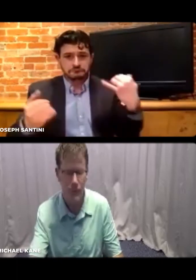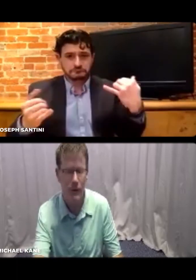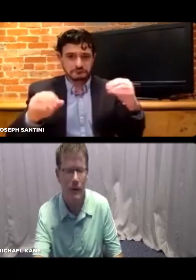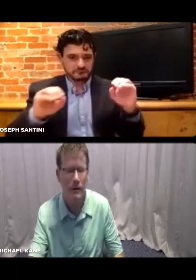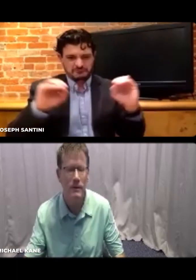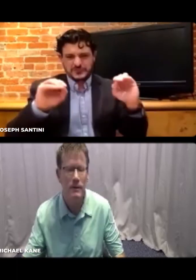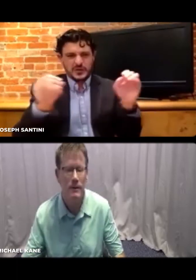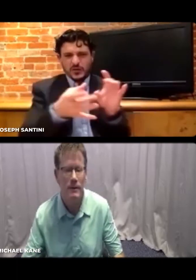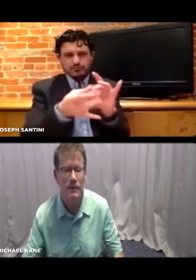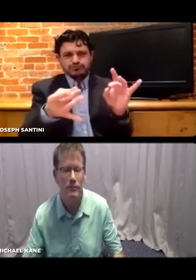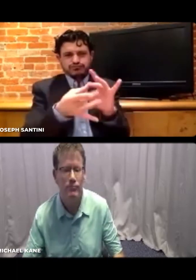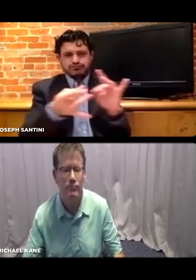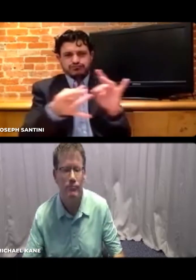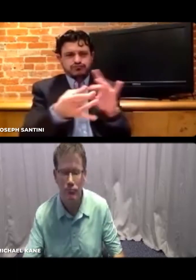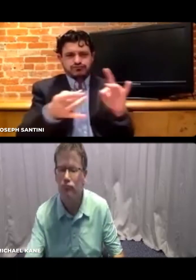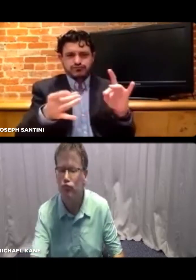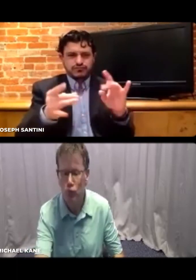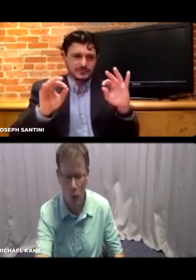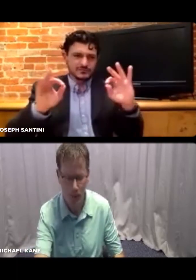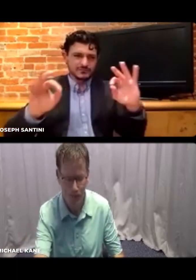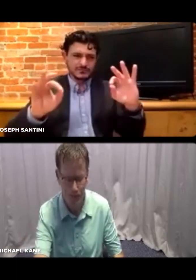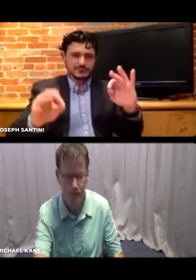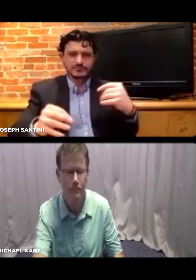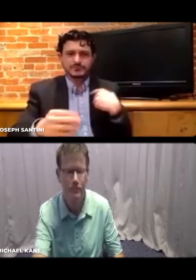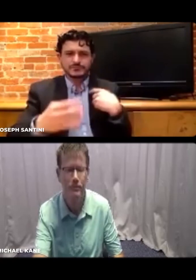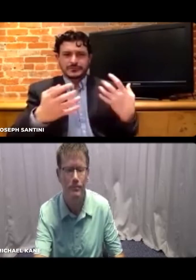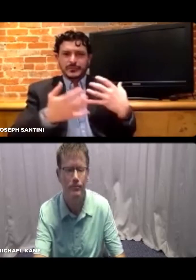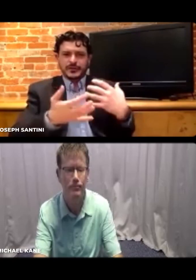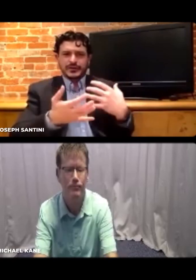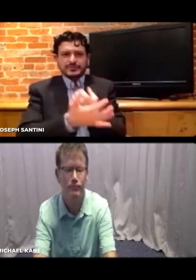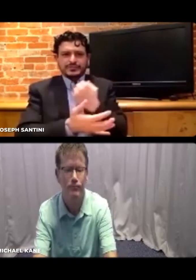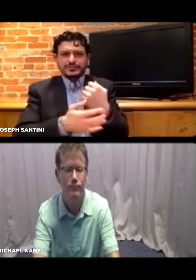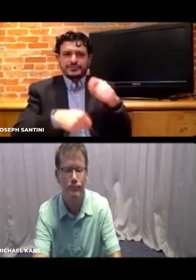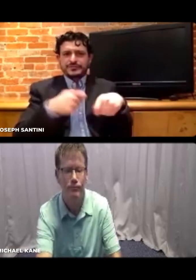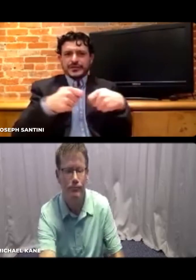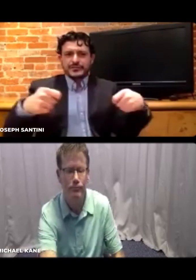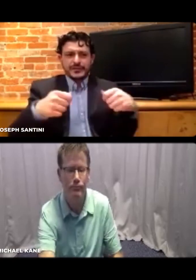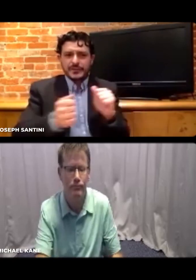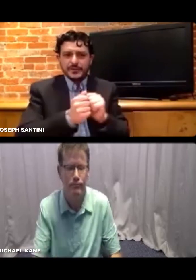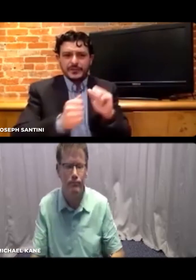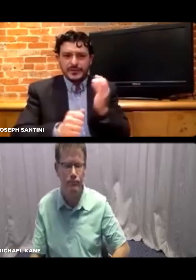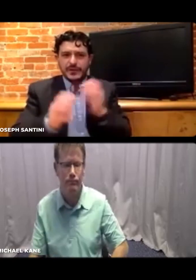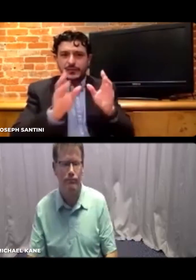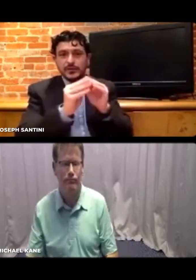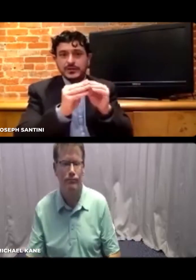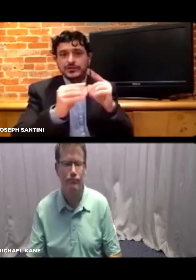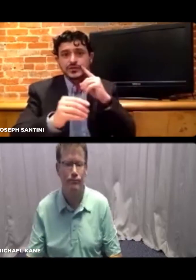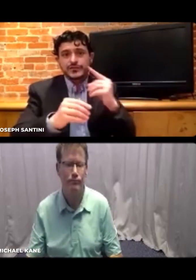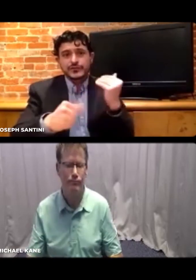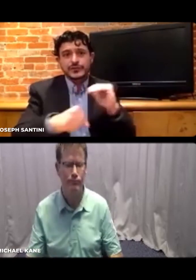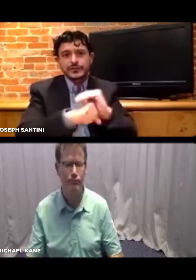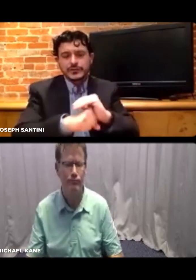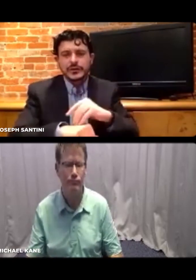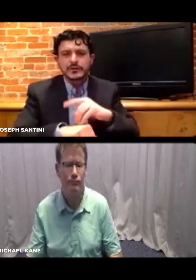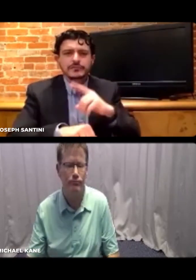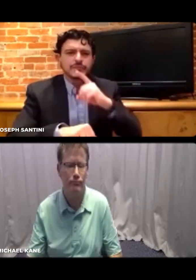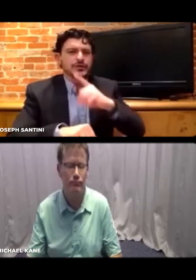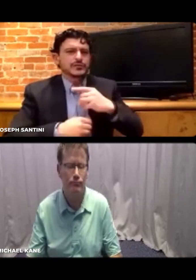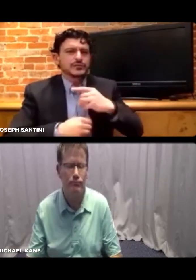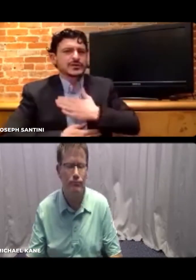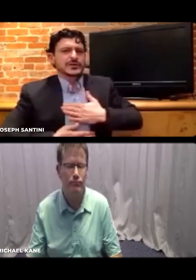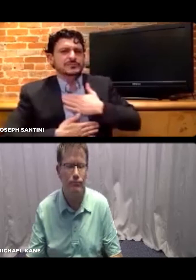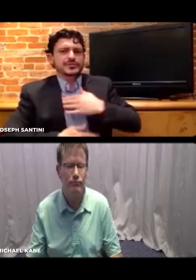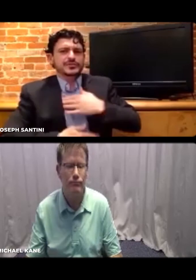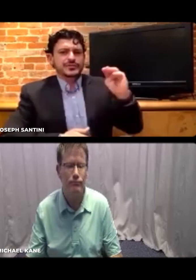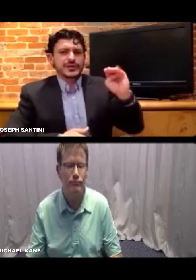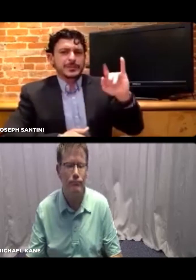Seeing no questions in our Q&A box, we'll go ahead and wrap up tonight's webinar. Mike, I've really enjoyed having